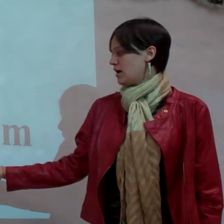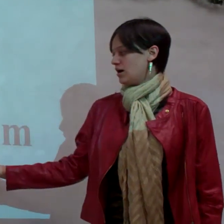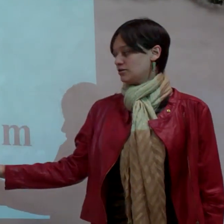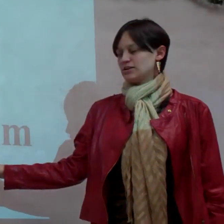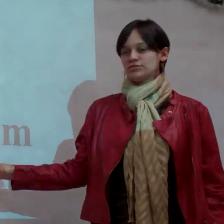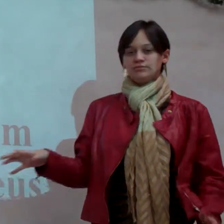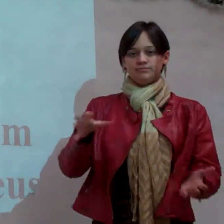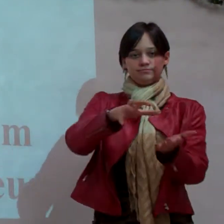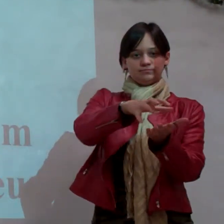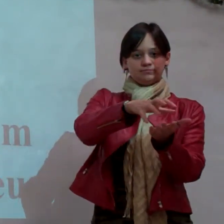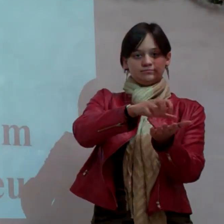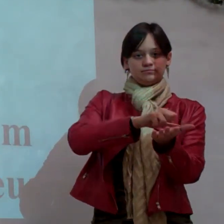Aratrum.